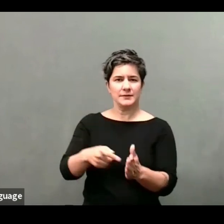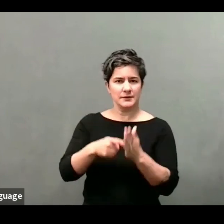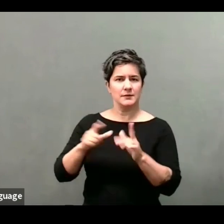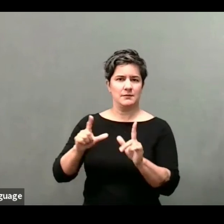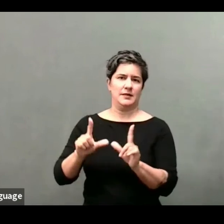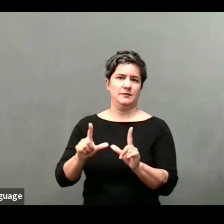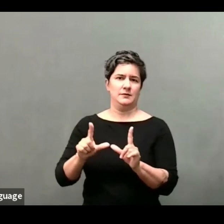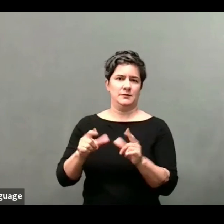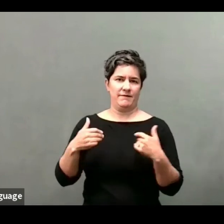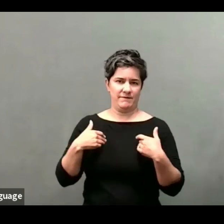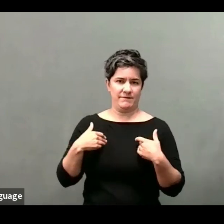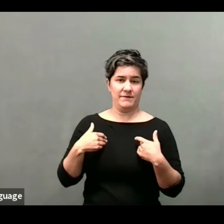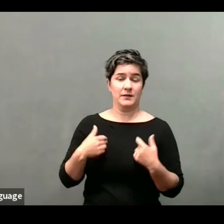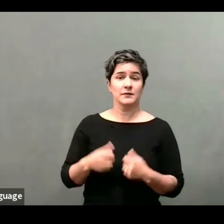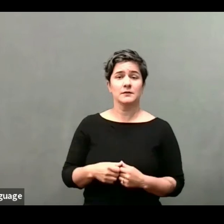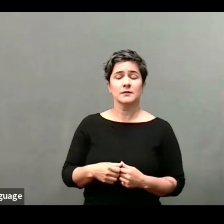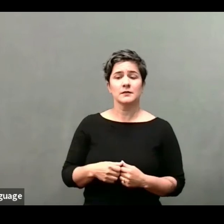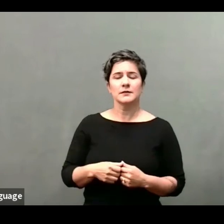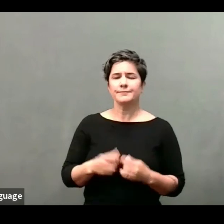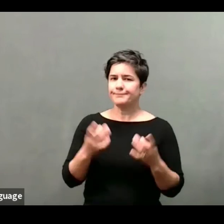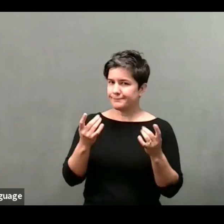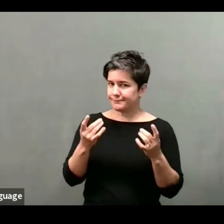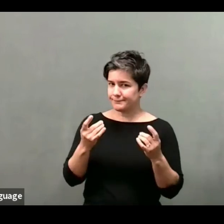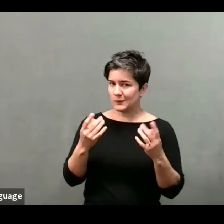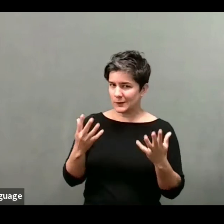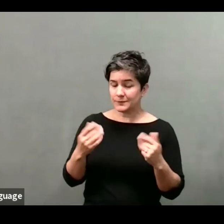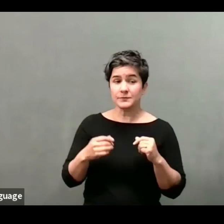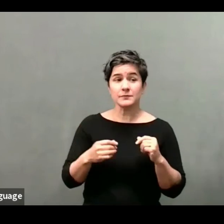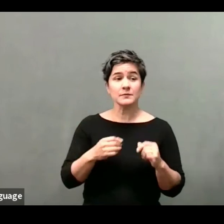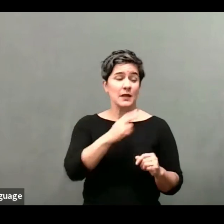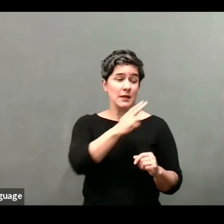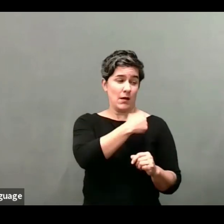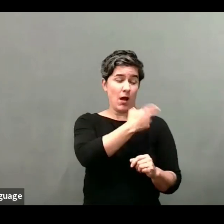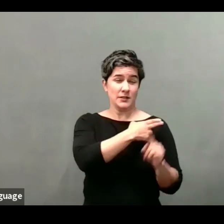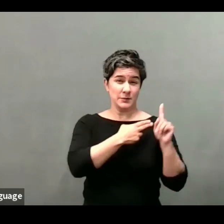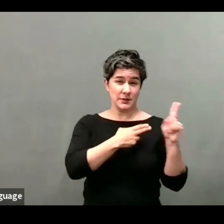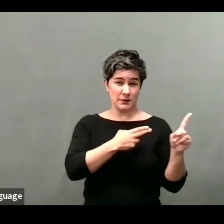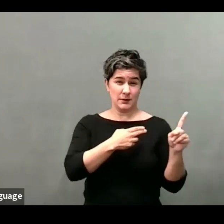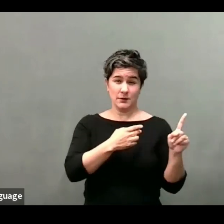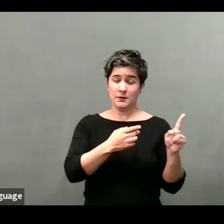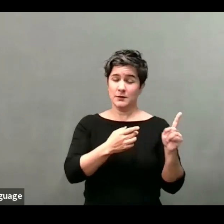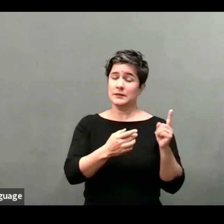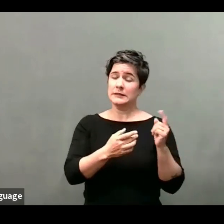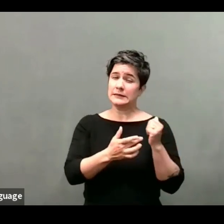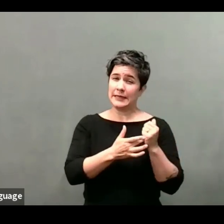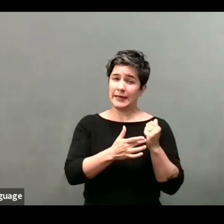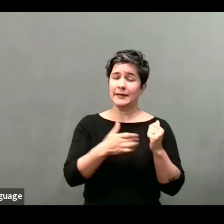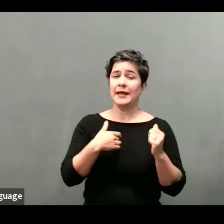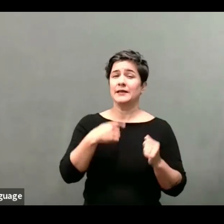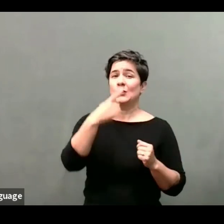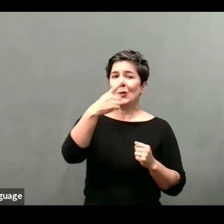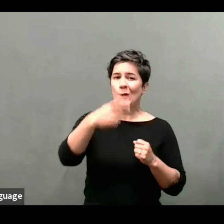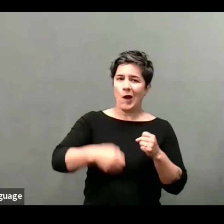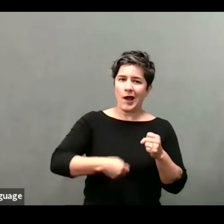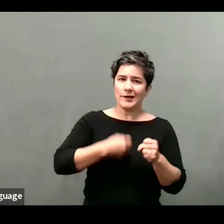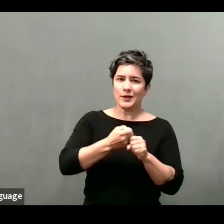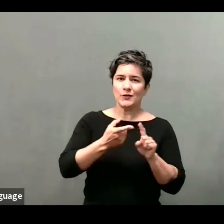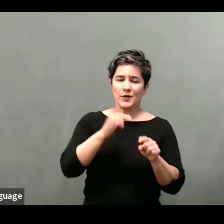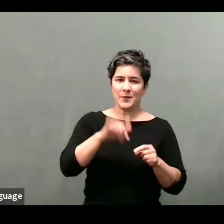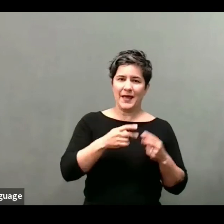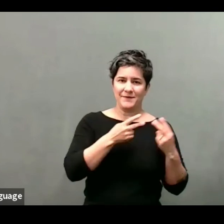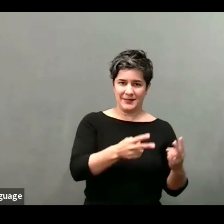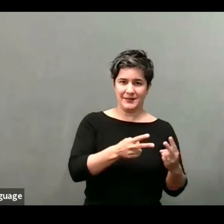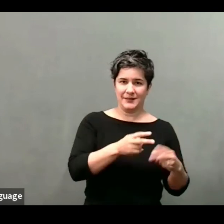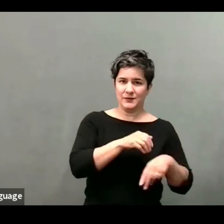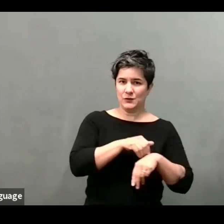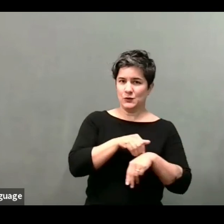But the tricky thing about this is that the hospital technically has up to a year from the date of the visit to